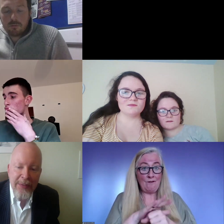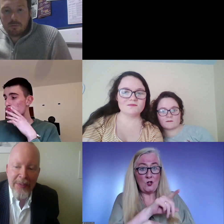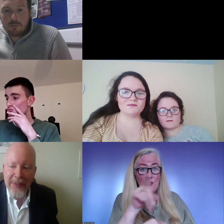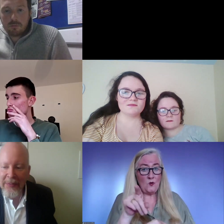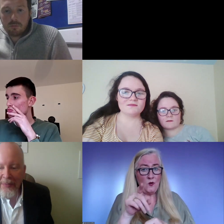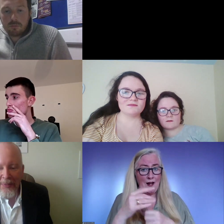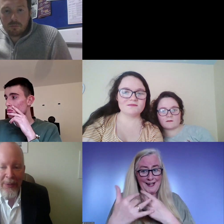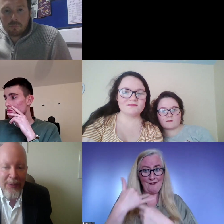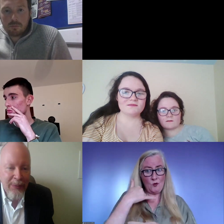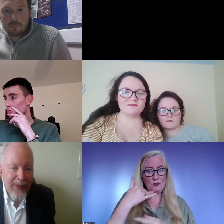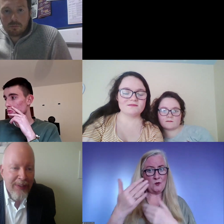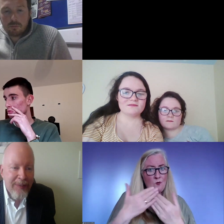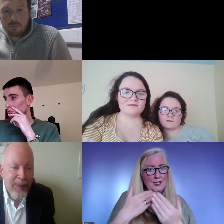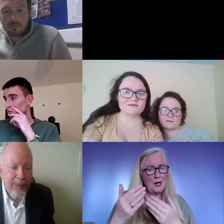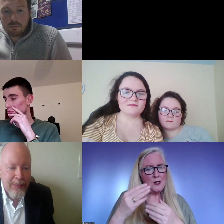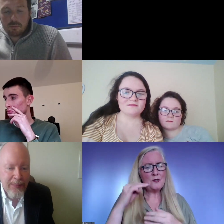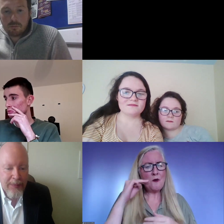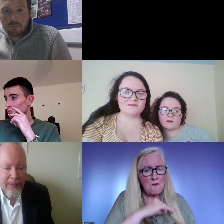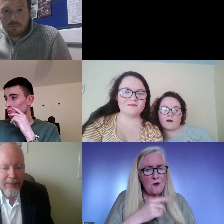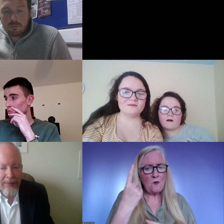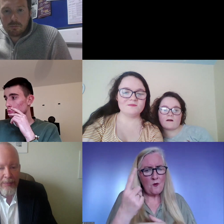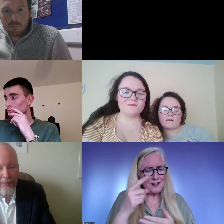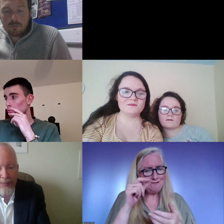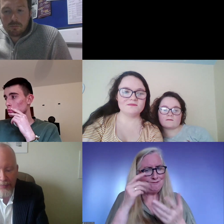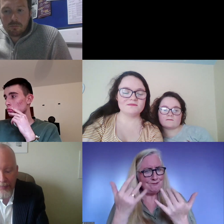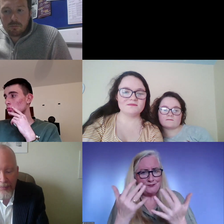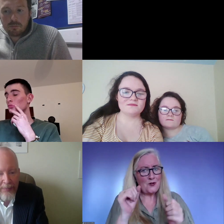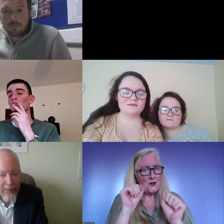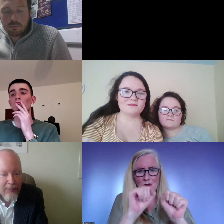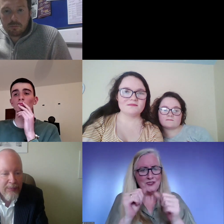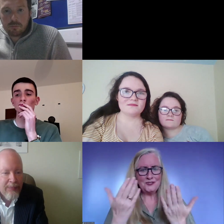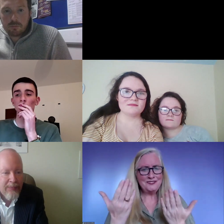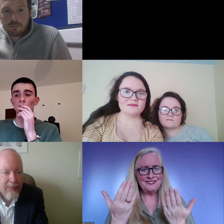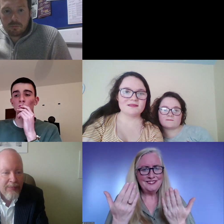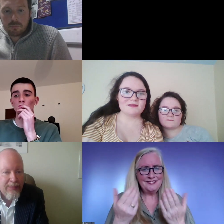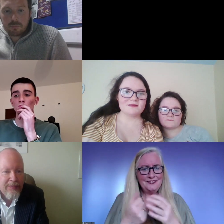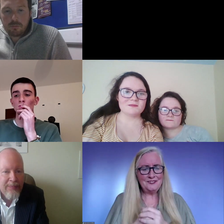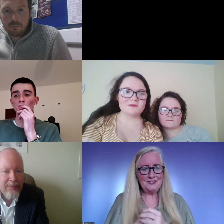stuff in your lives that you've heard or read?